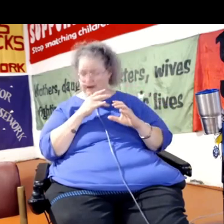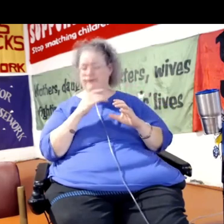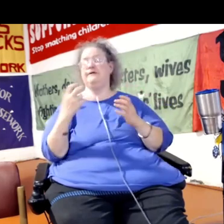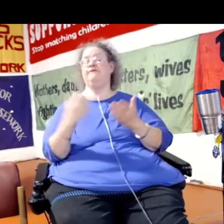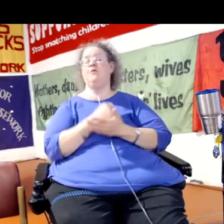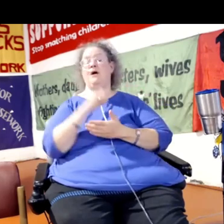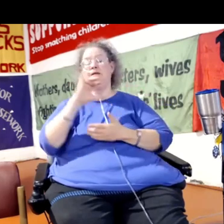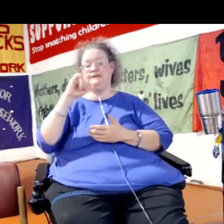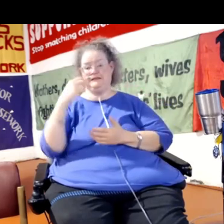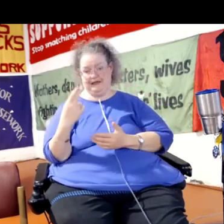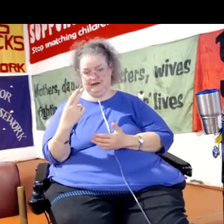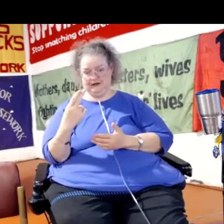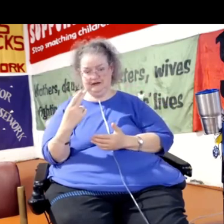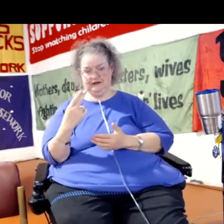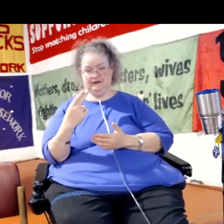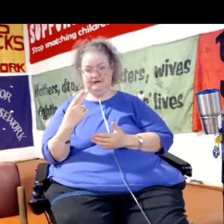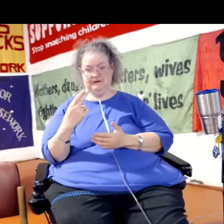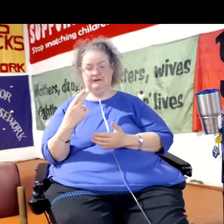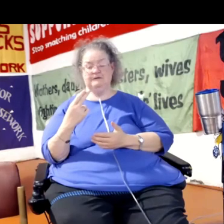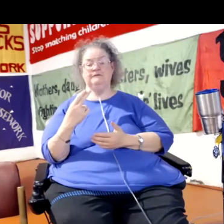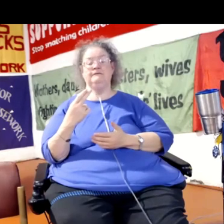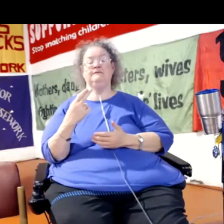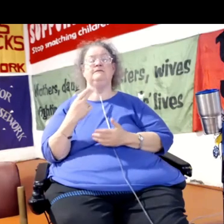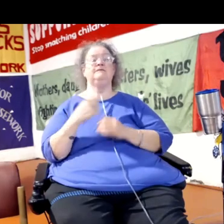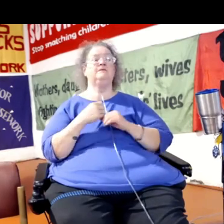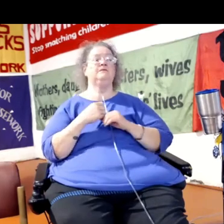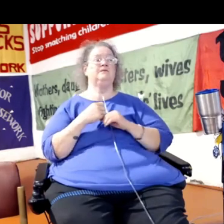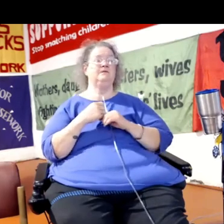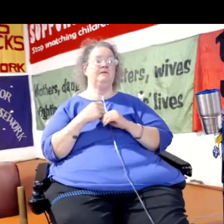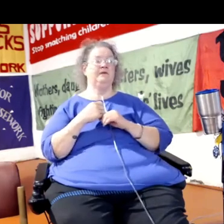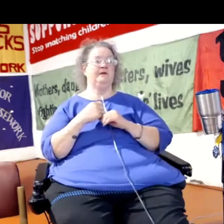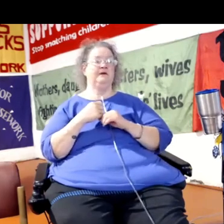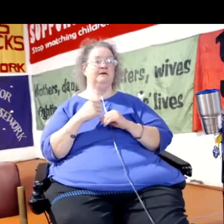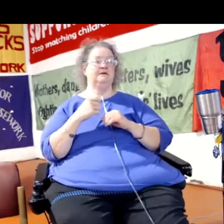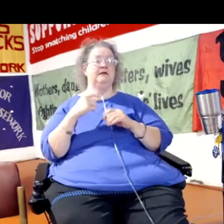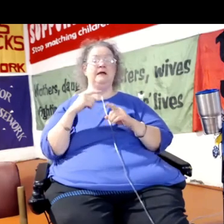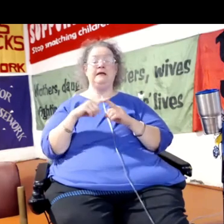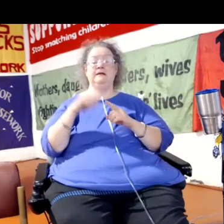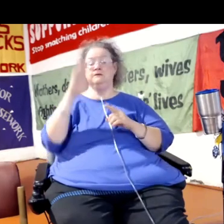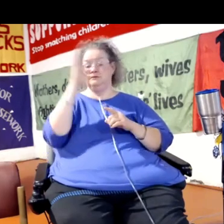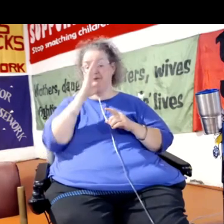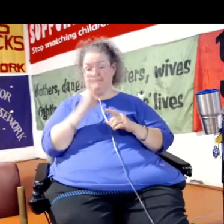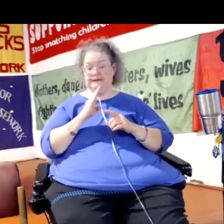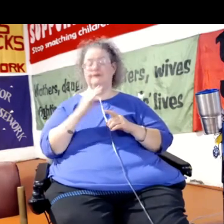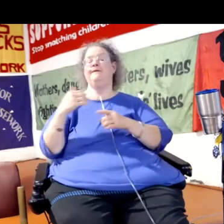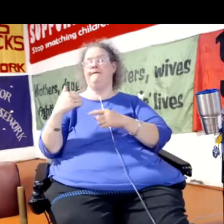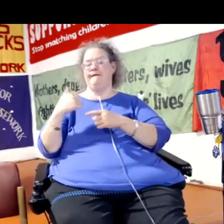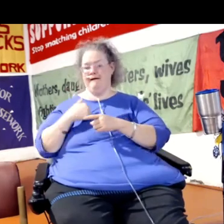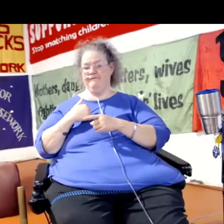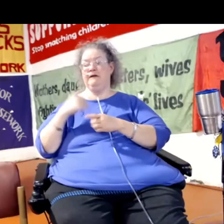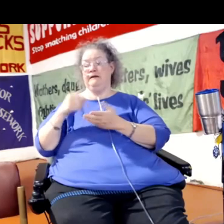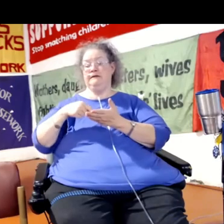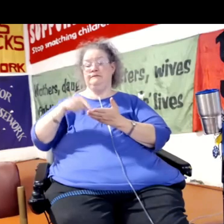direct cash in their hands. For example, there's the Bolsa Familia in Brazil, and it is paid to mothers.